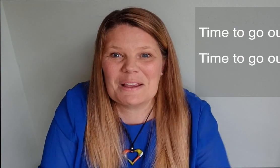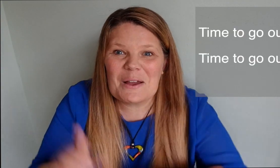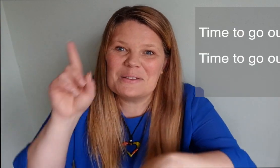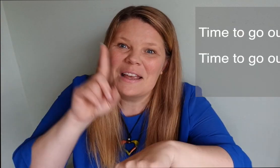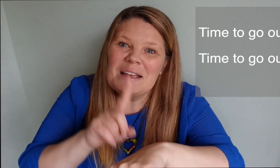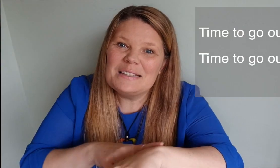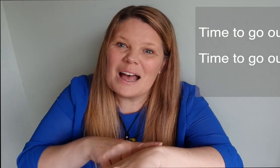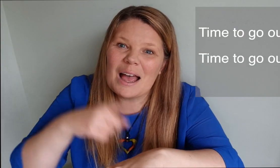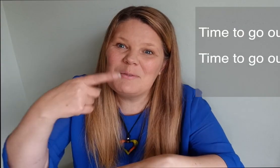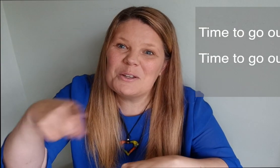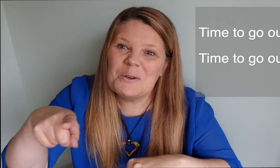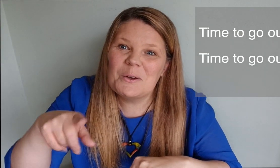goes, time to go